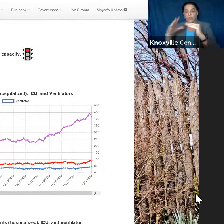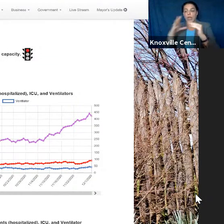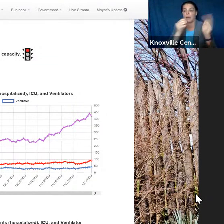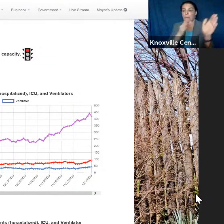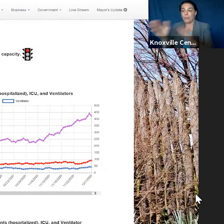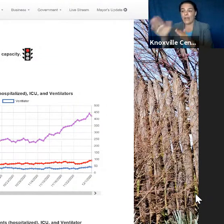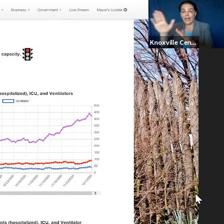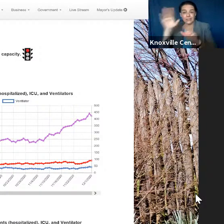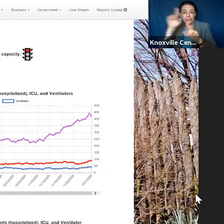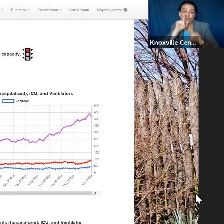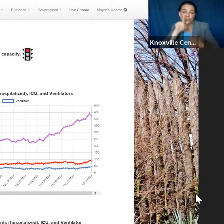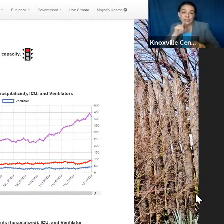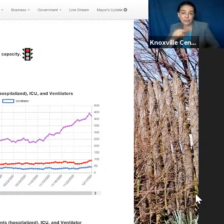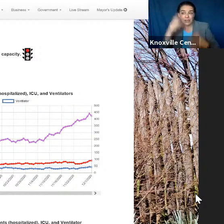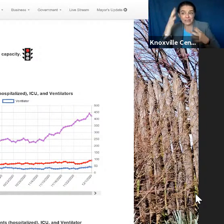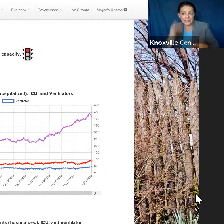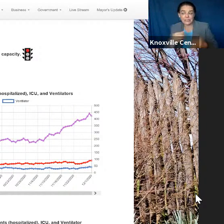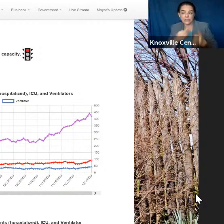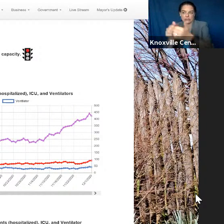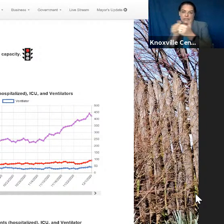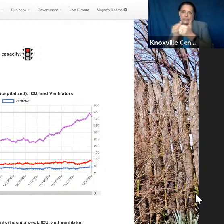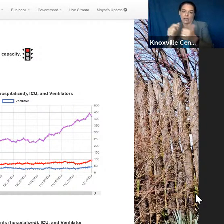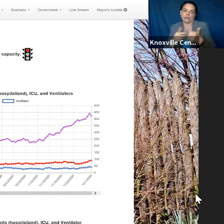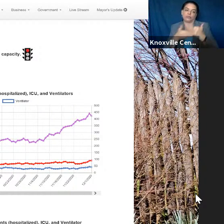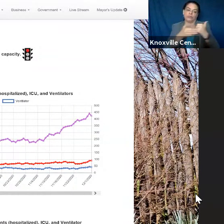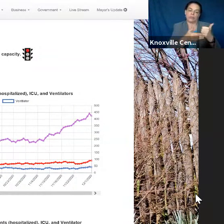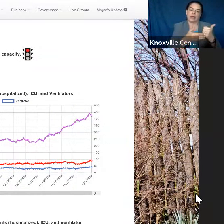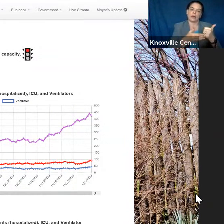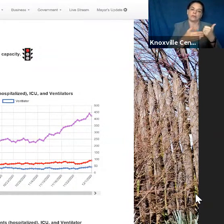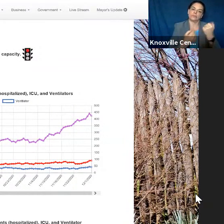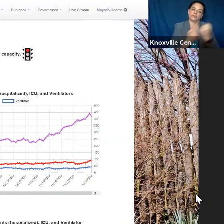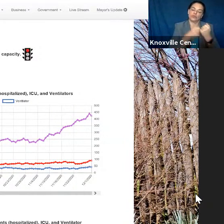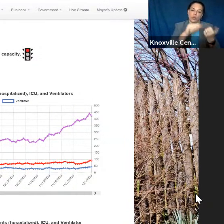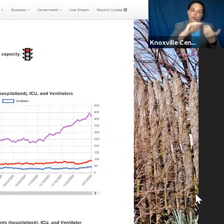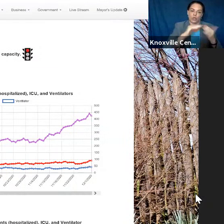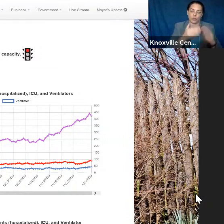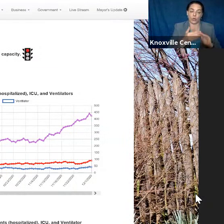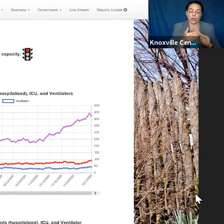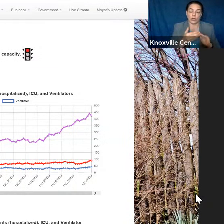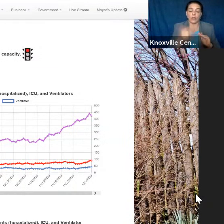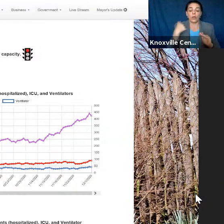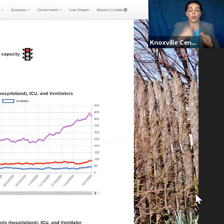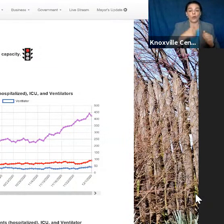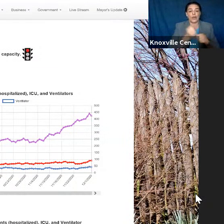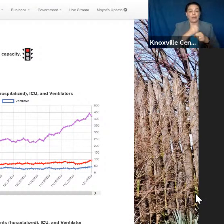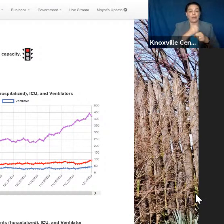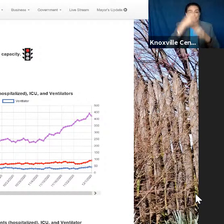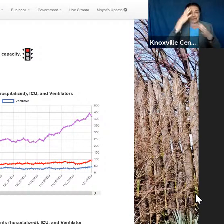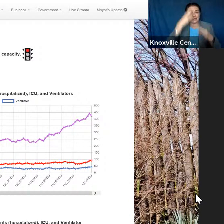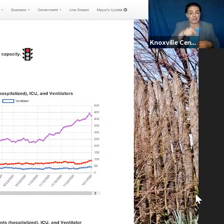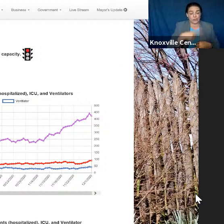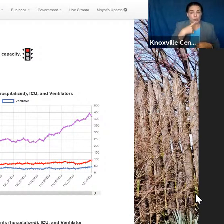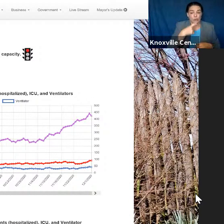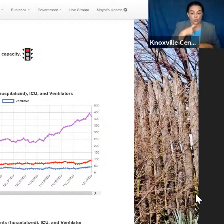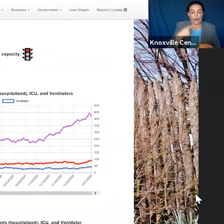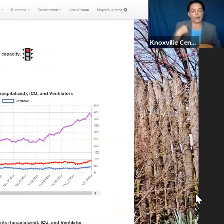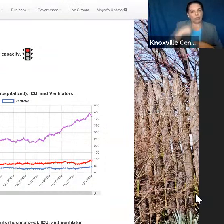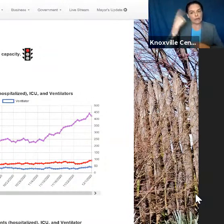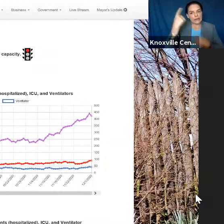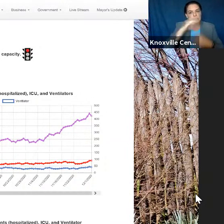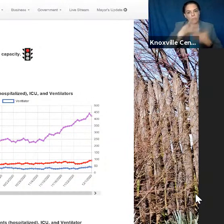best serve the community. The decisions on how to classify this benchmark are made in concert with our hospital partners, as well as taking all of the data